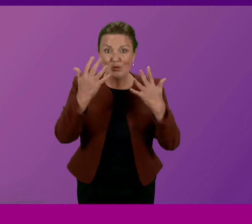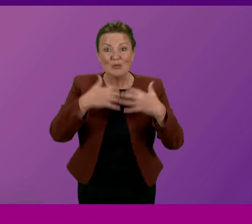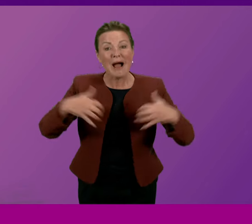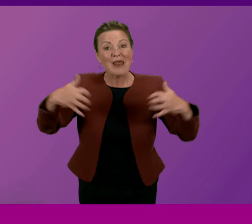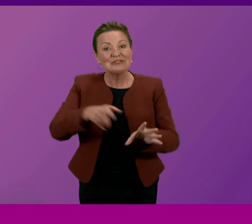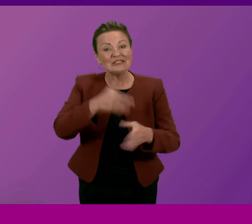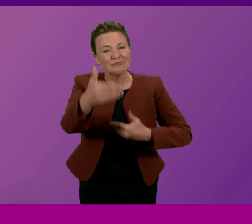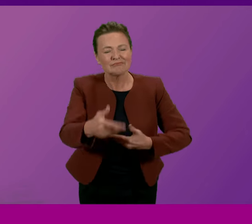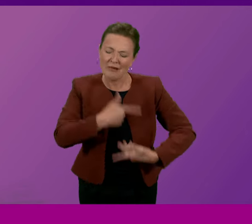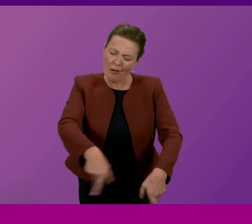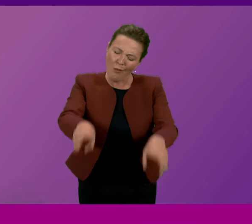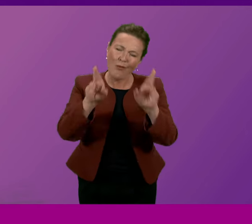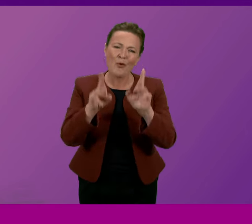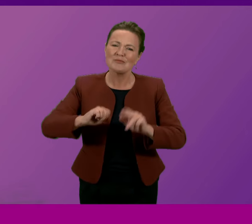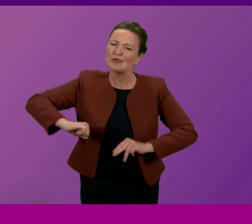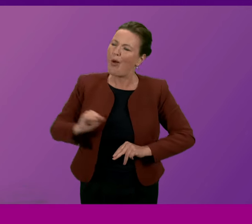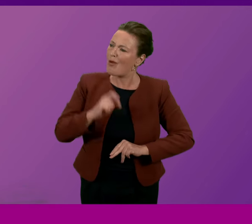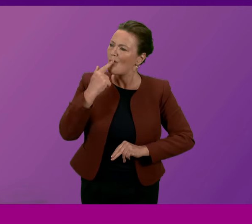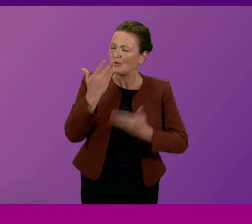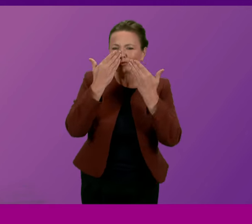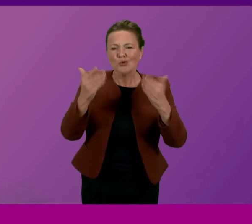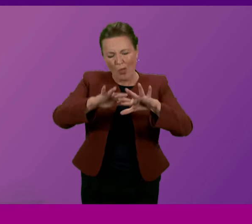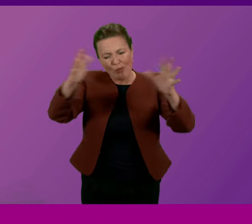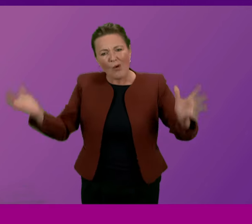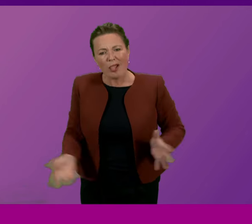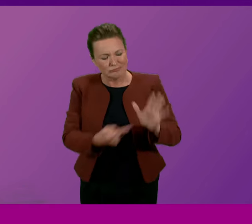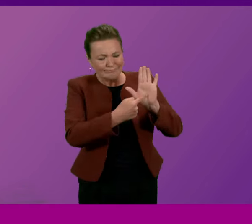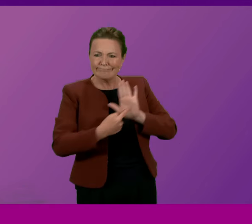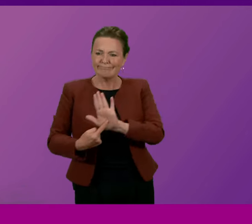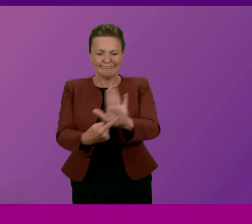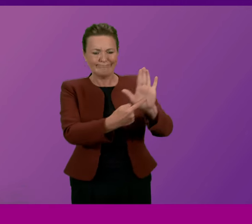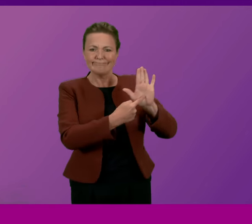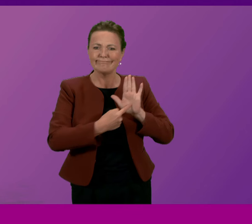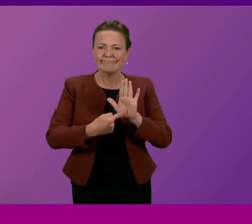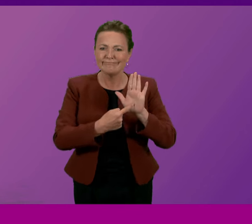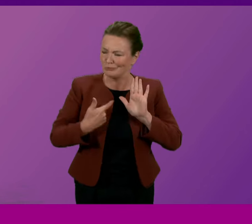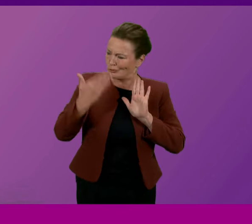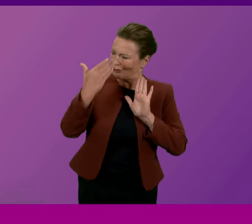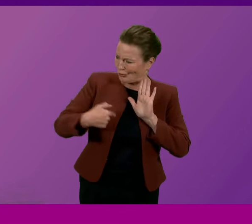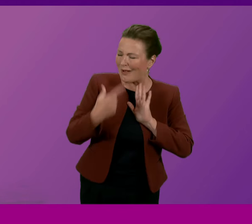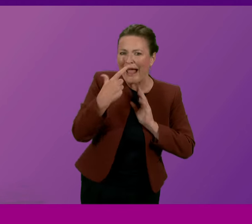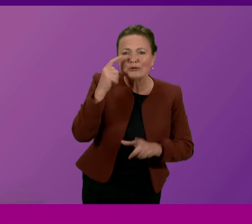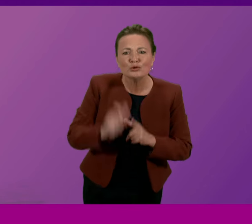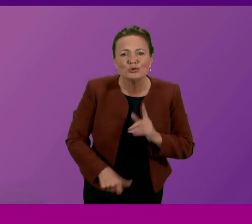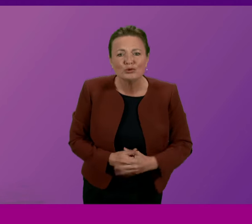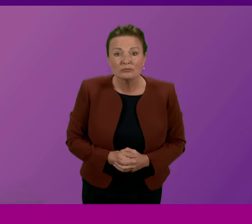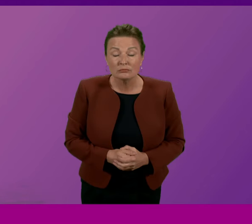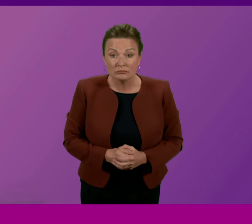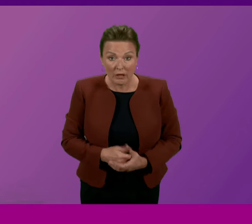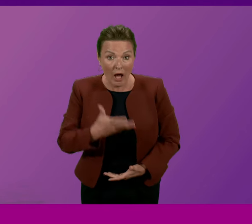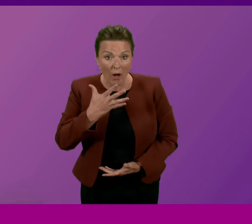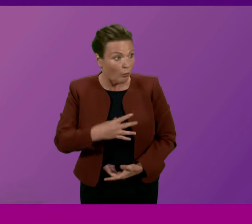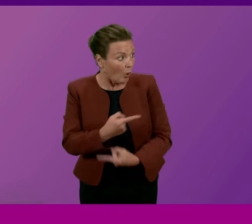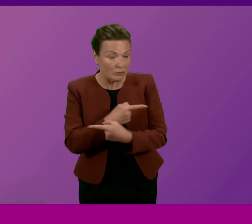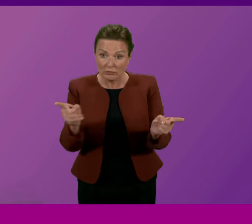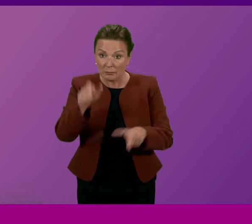that Scotland will continue to shine as a beacon of enlightenment across stormy seas, a refuge for reason in